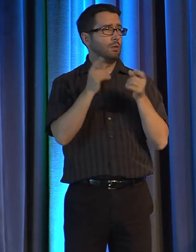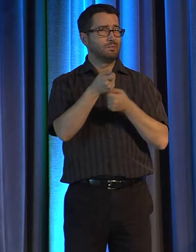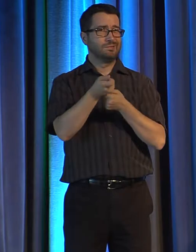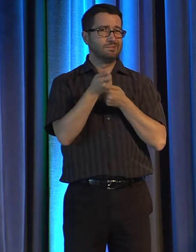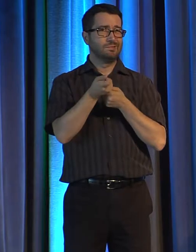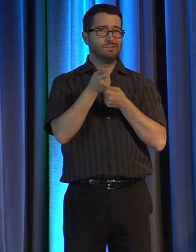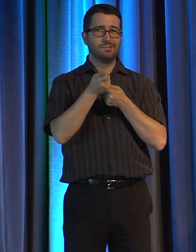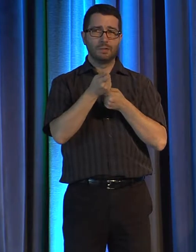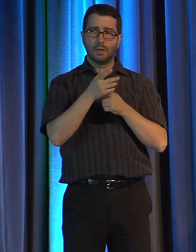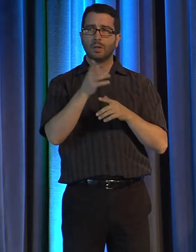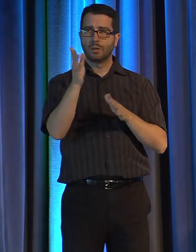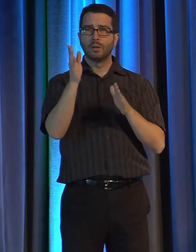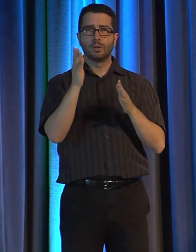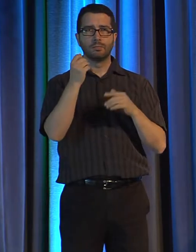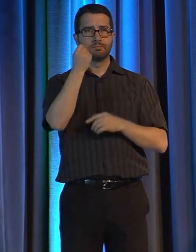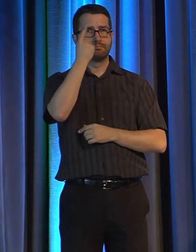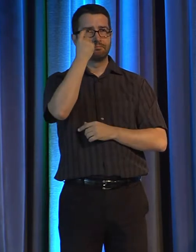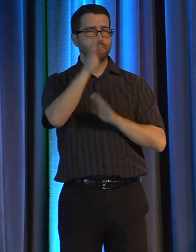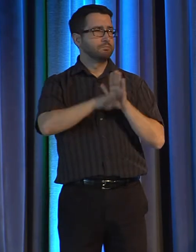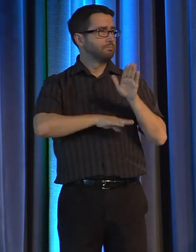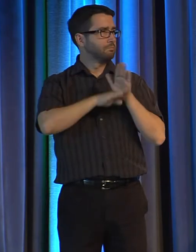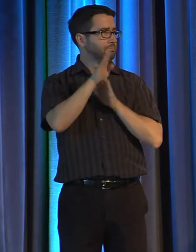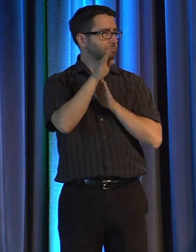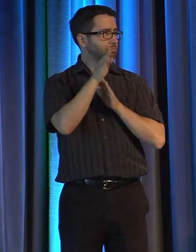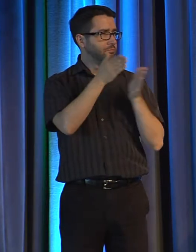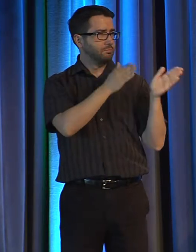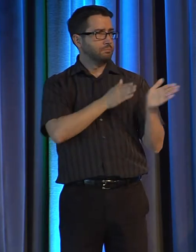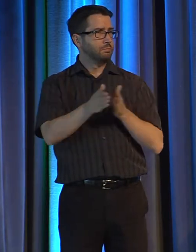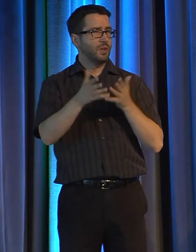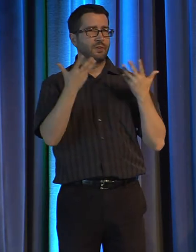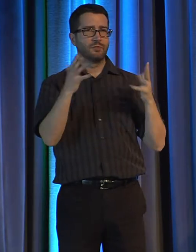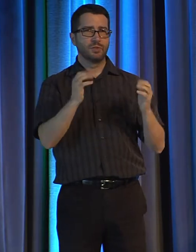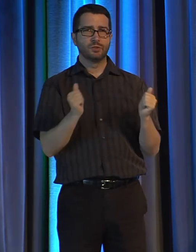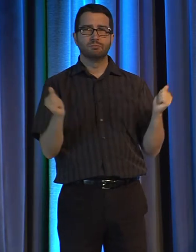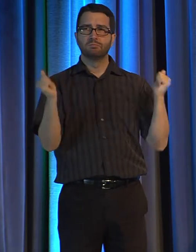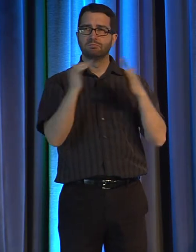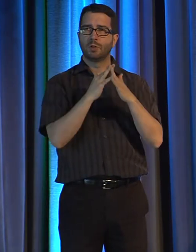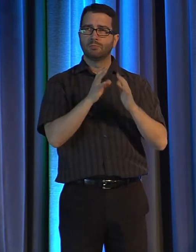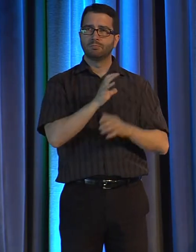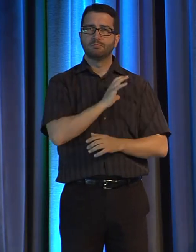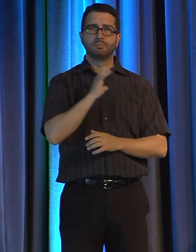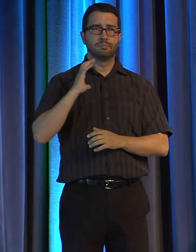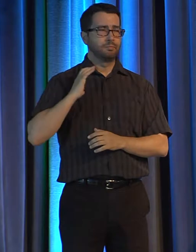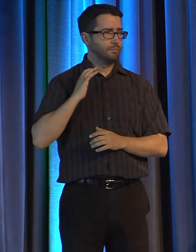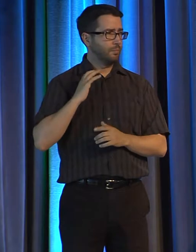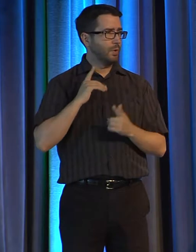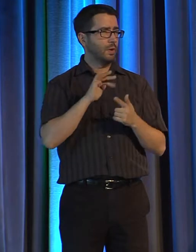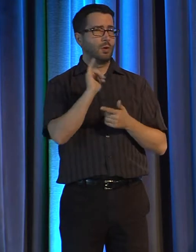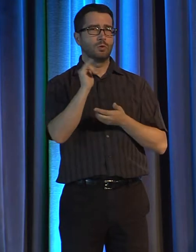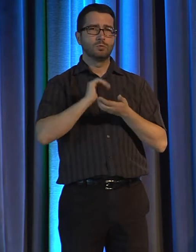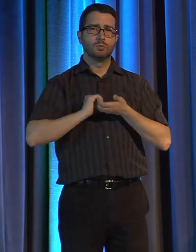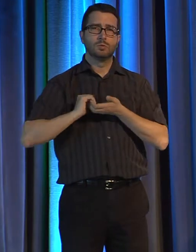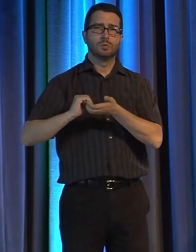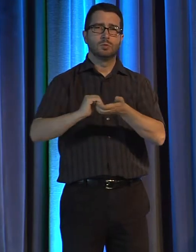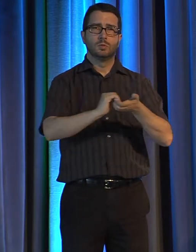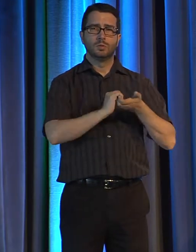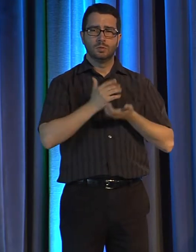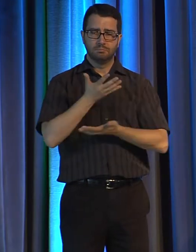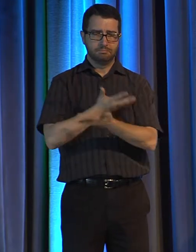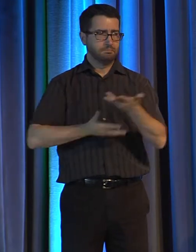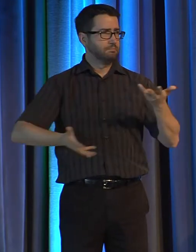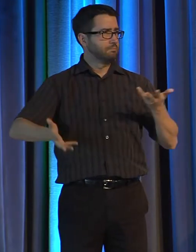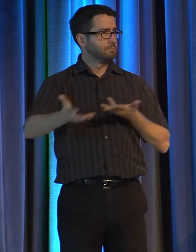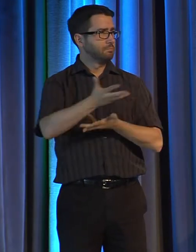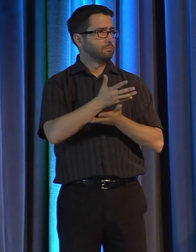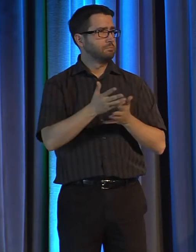a comprehensive recruitment strategy, created a provincial advisory committee, and worked with our partners to create more training